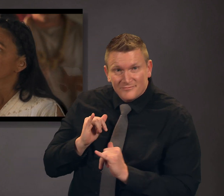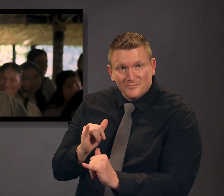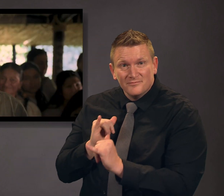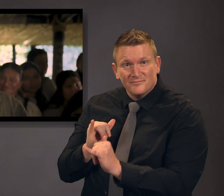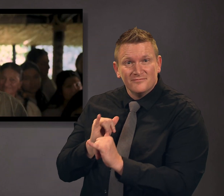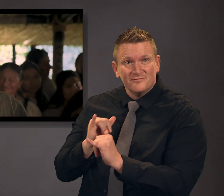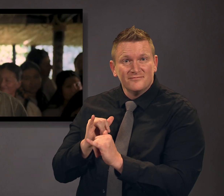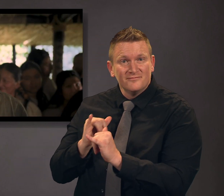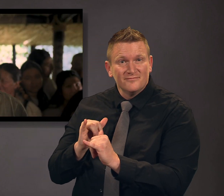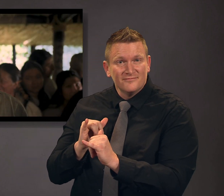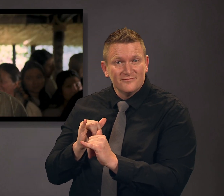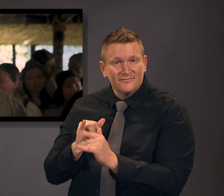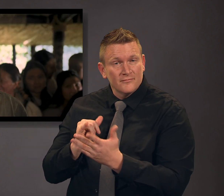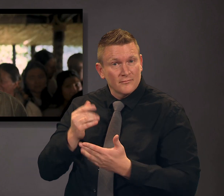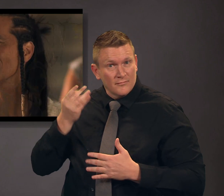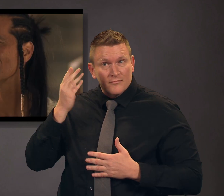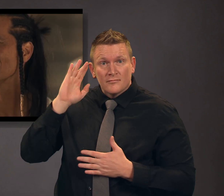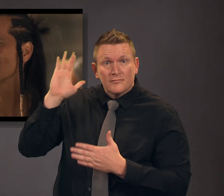mine.